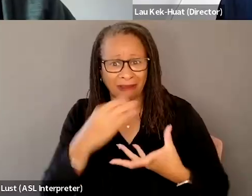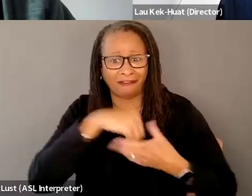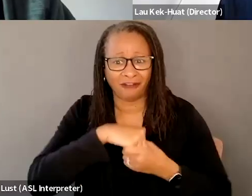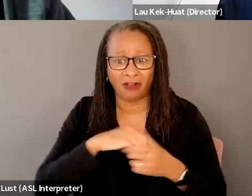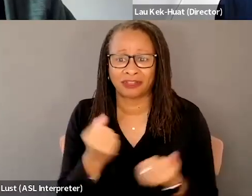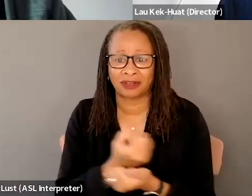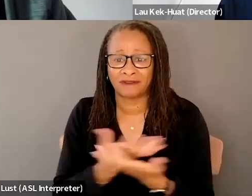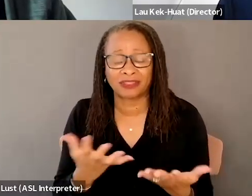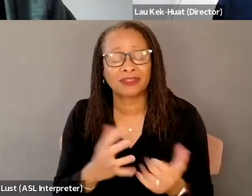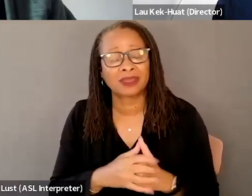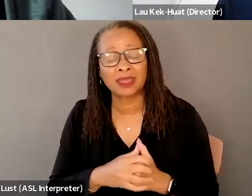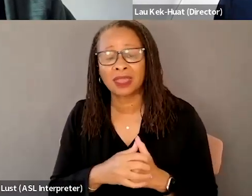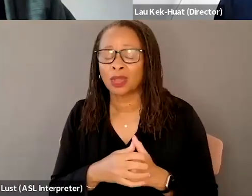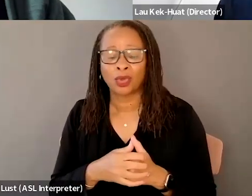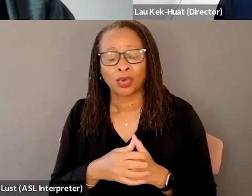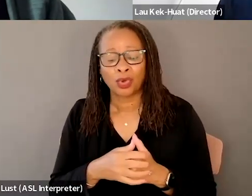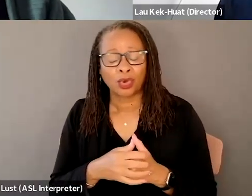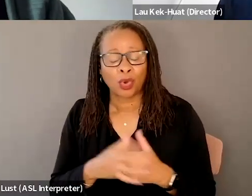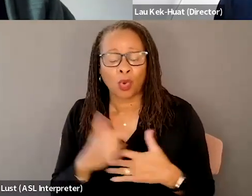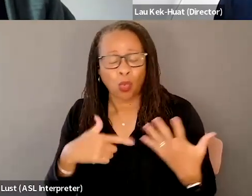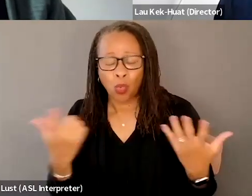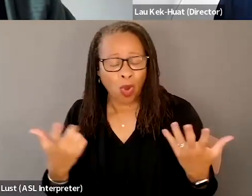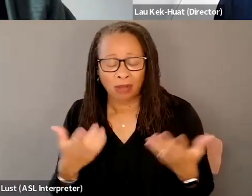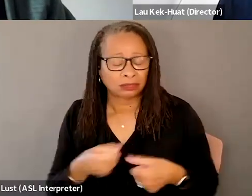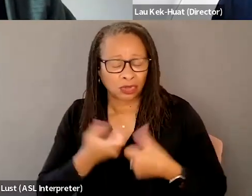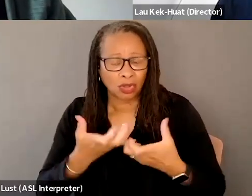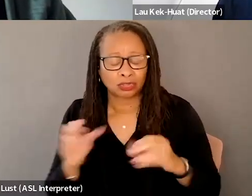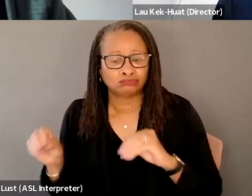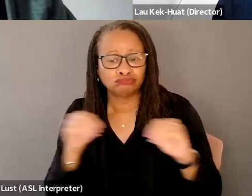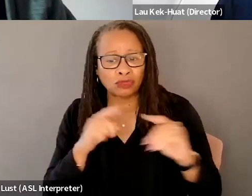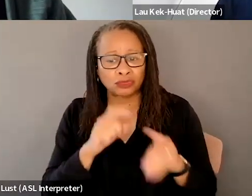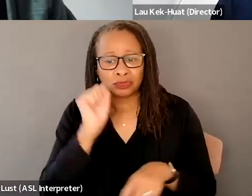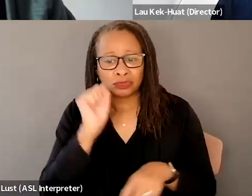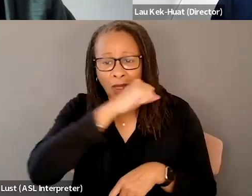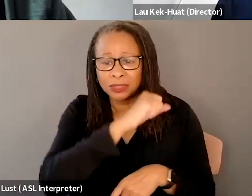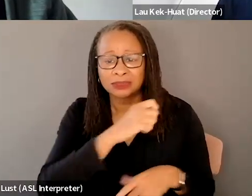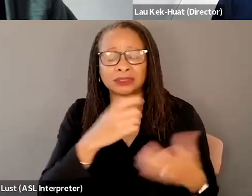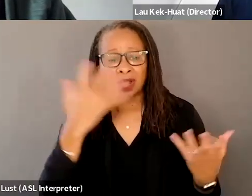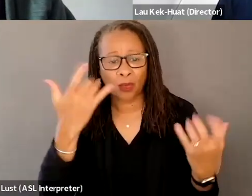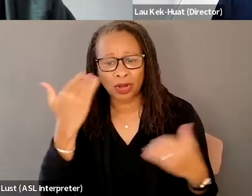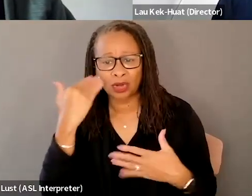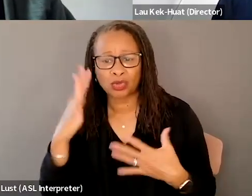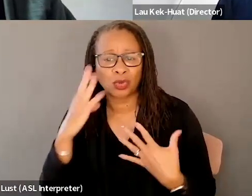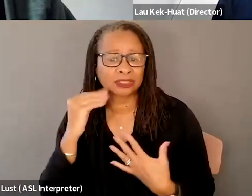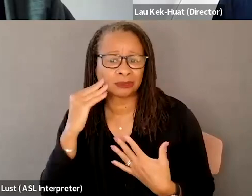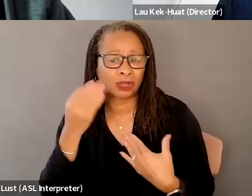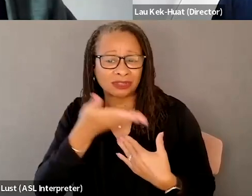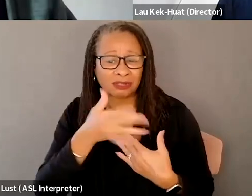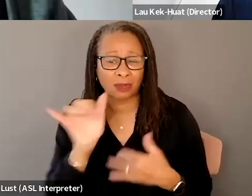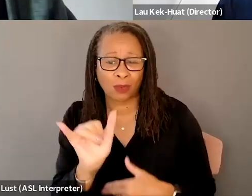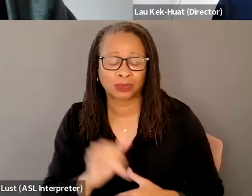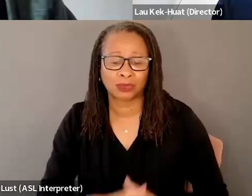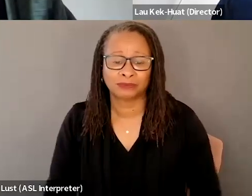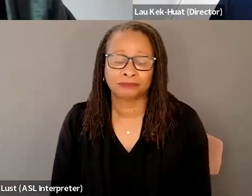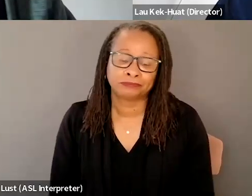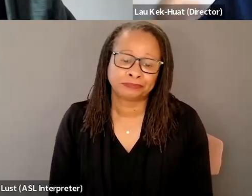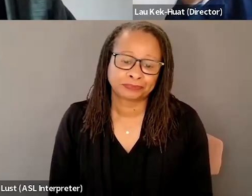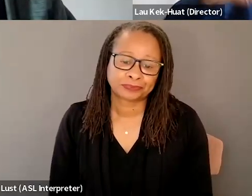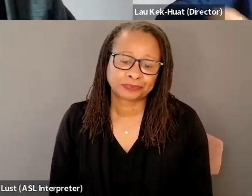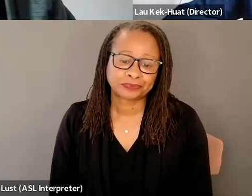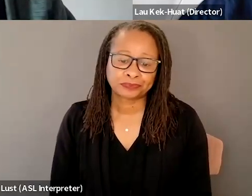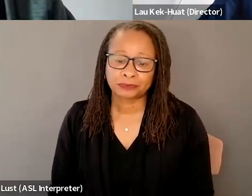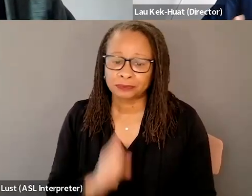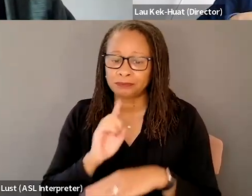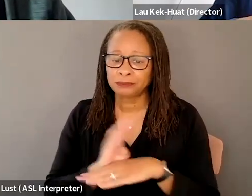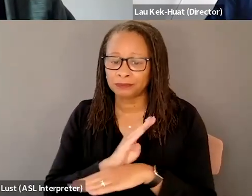all this. What prompted your move? And then I'd like to know what your experiences were there. Yeah. Actually,